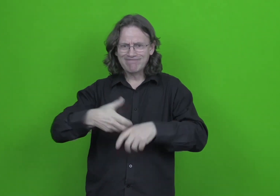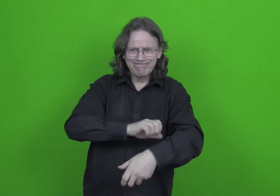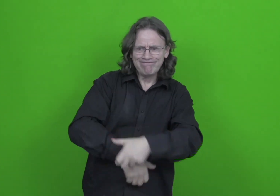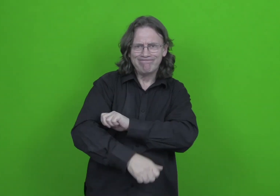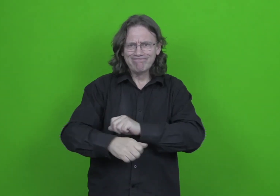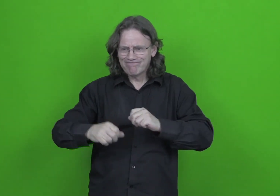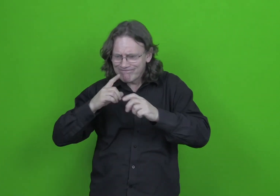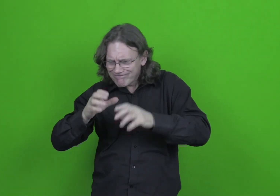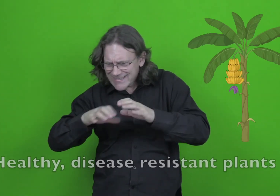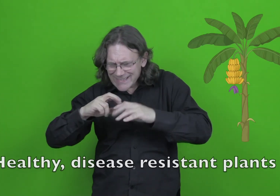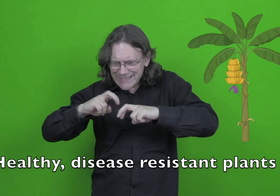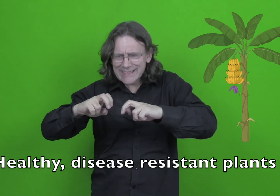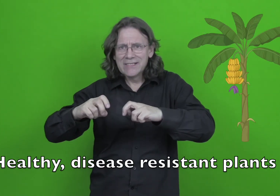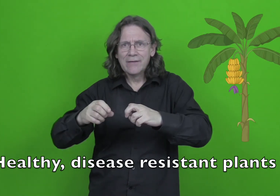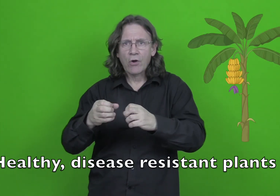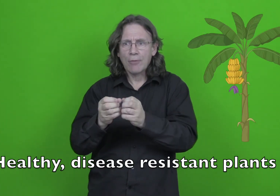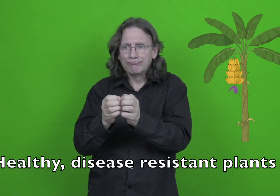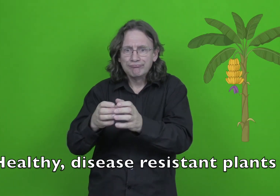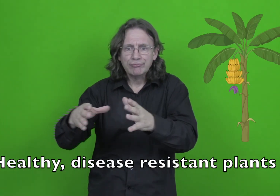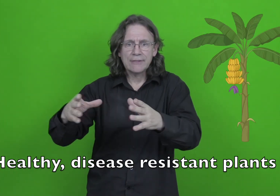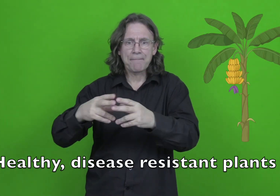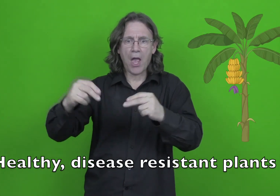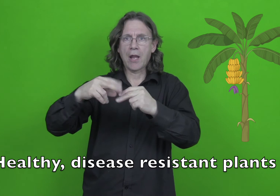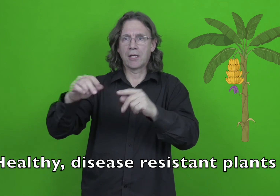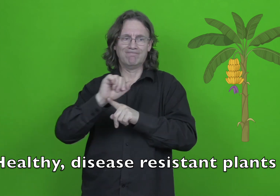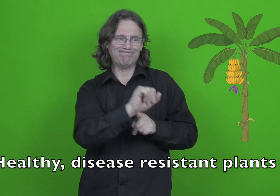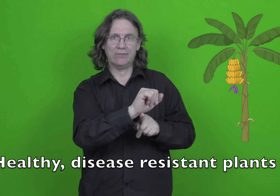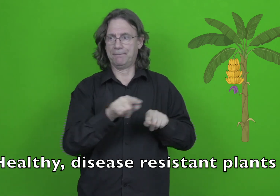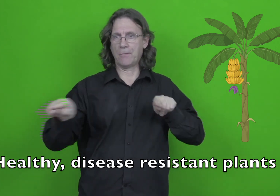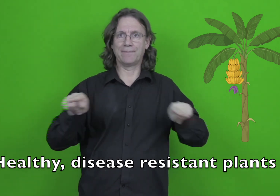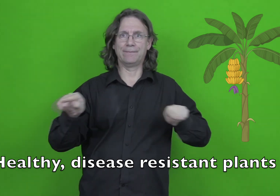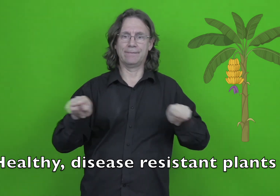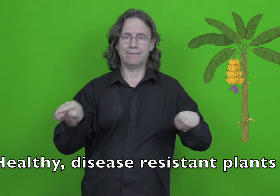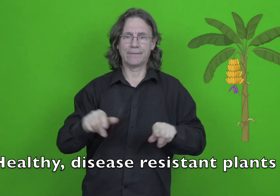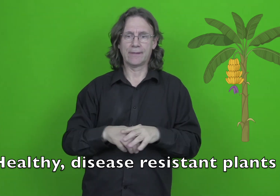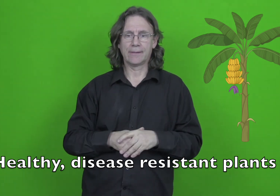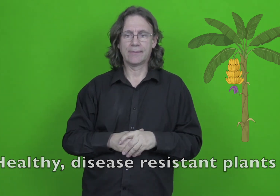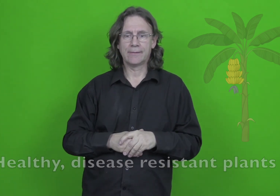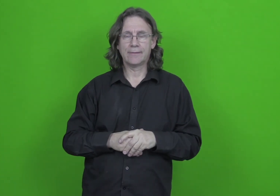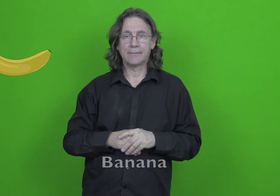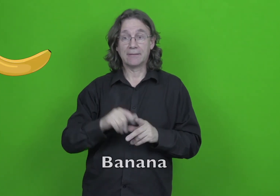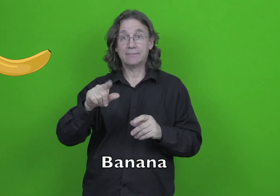to breed banana plants that are resistant to both Xanthomonas and Fusarium so that we